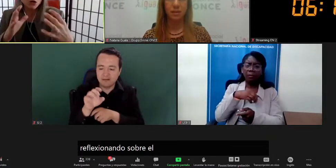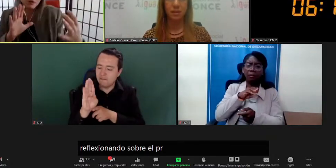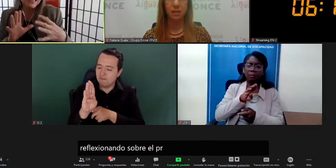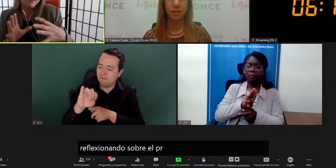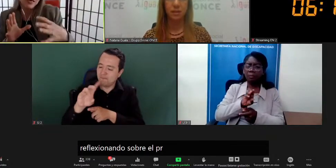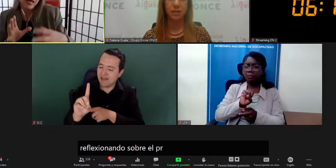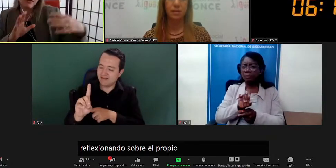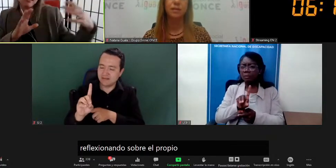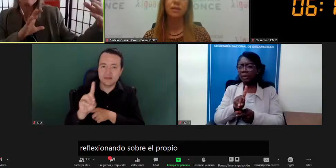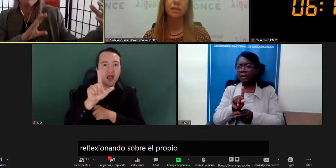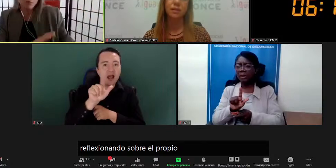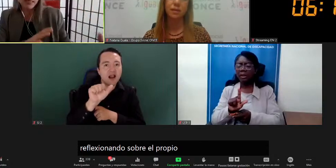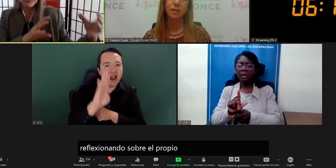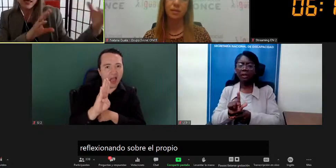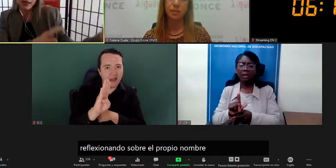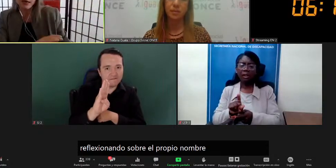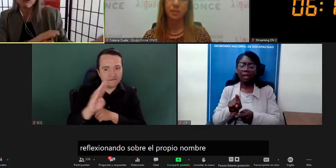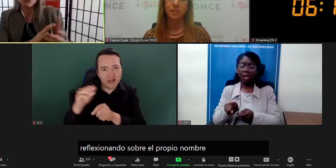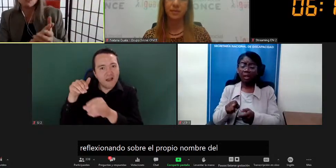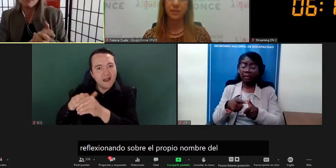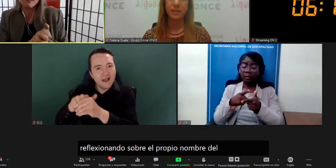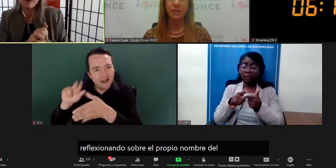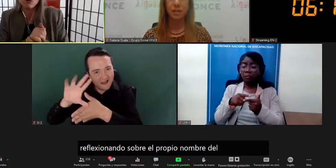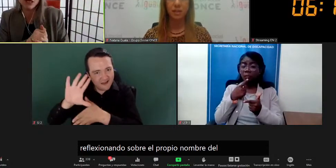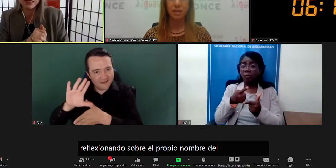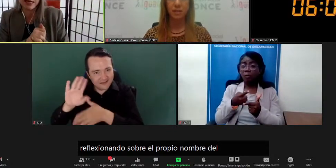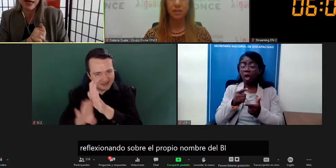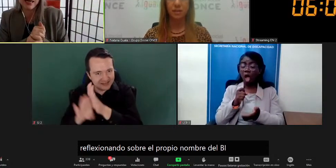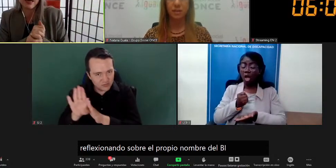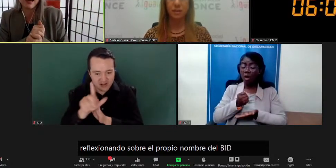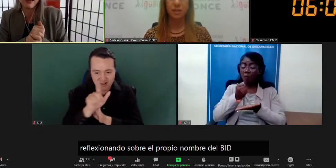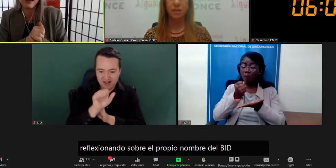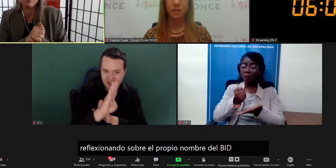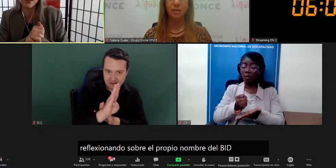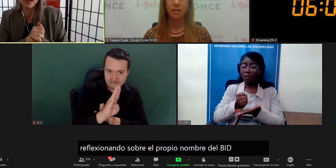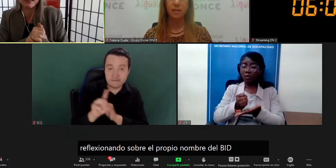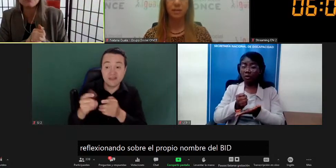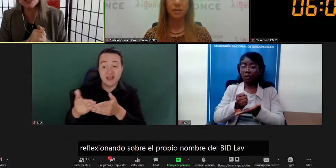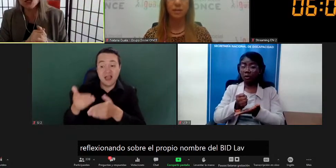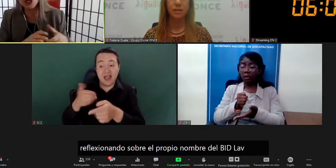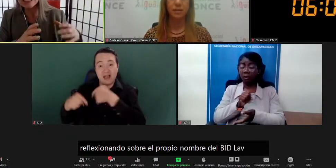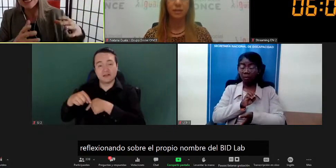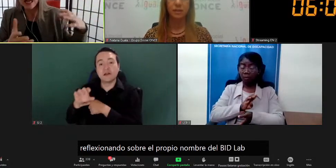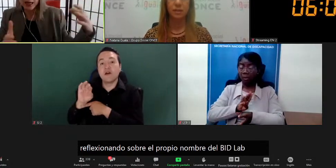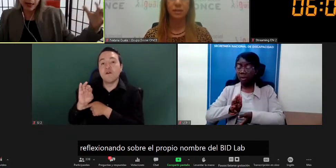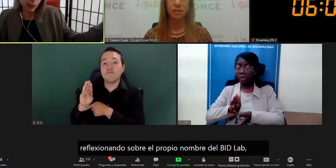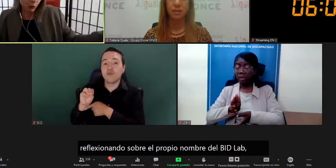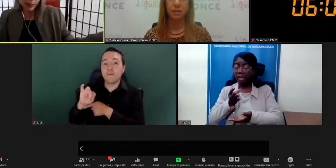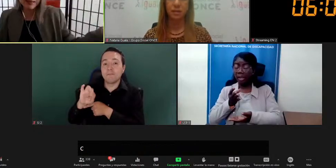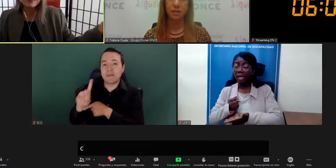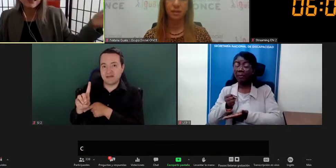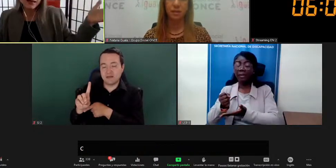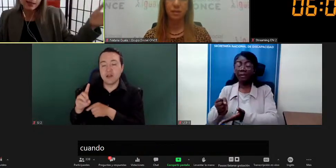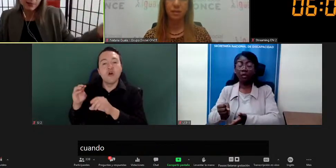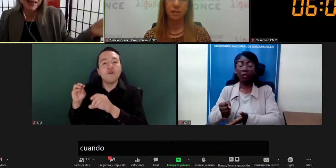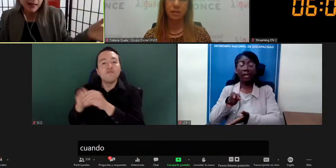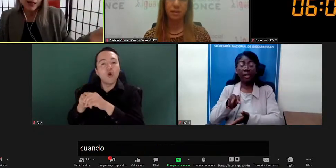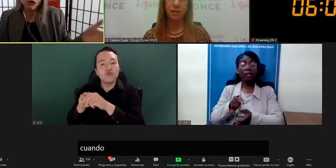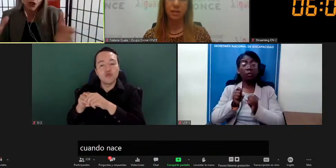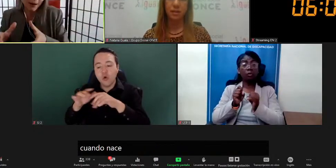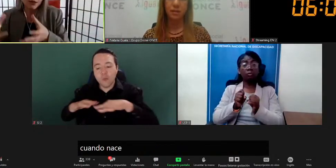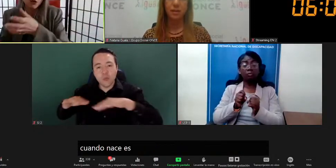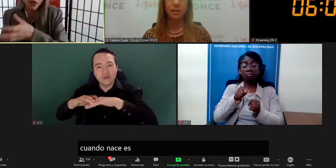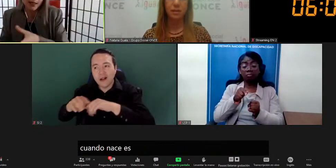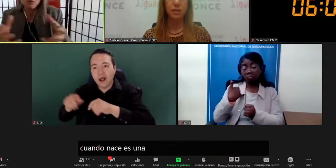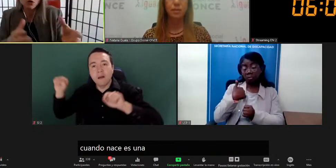bidlab name when bid idb was born in the multilateral investment funds